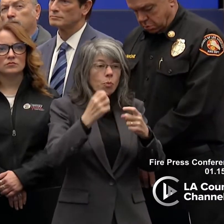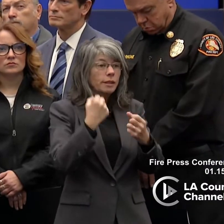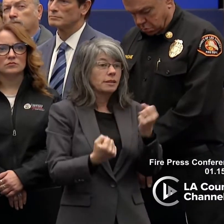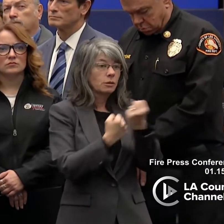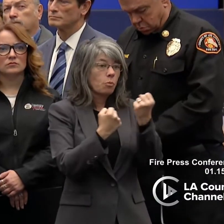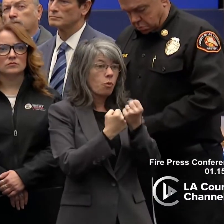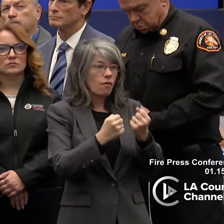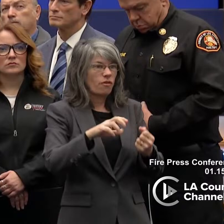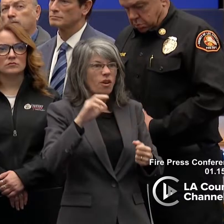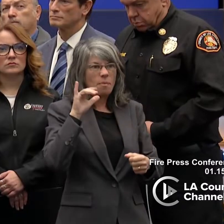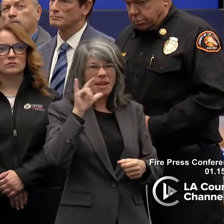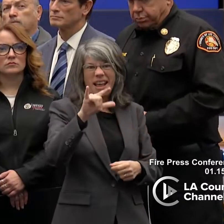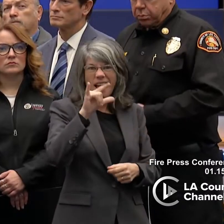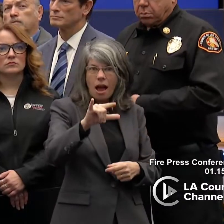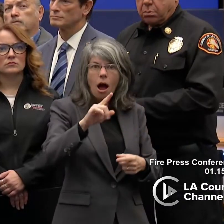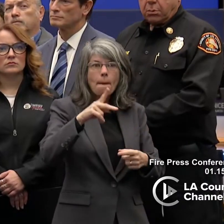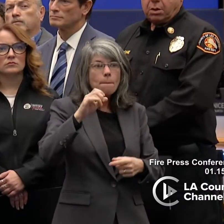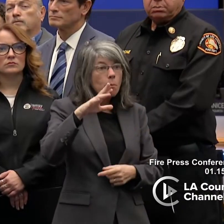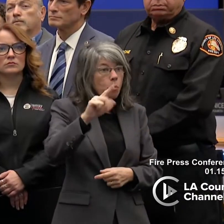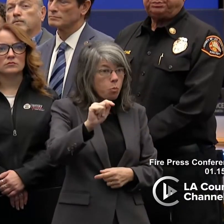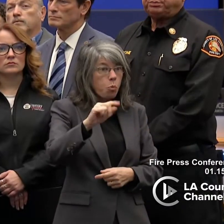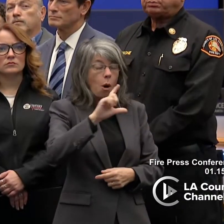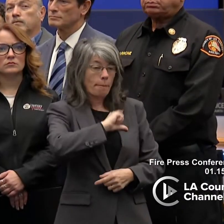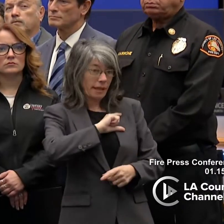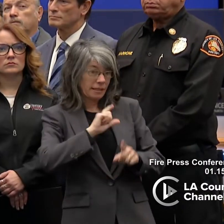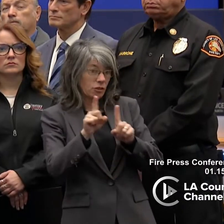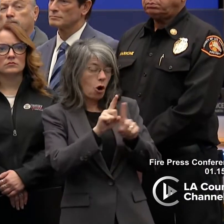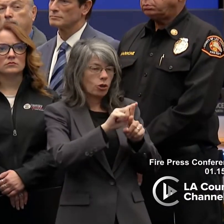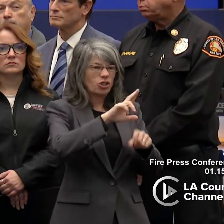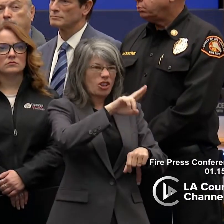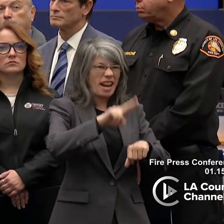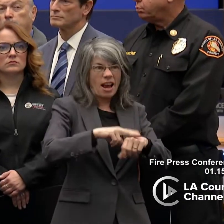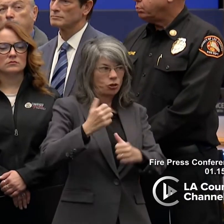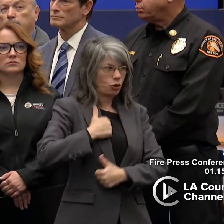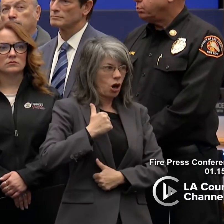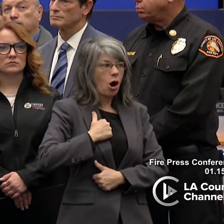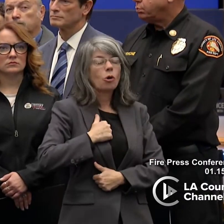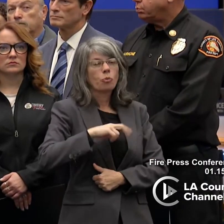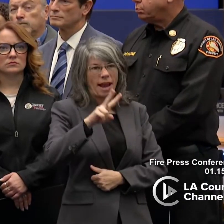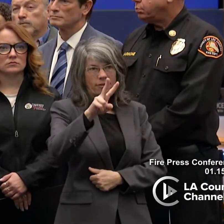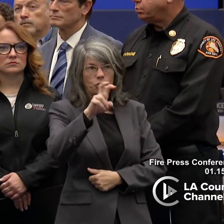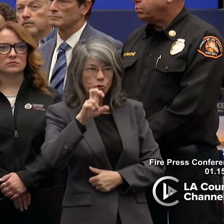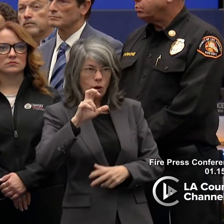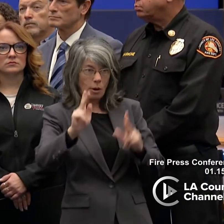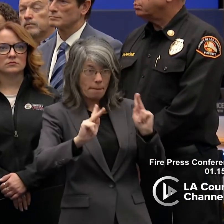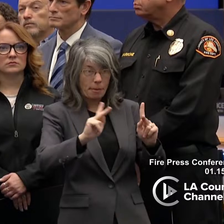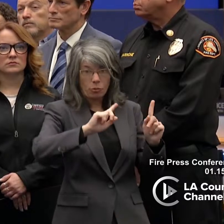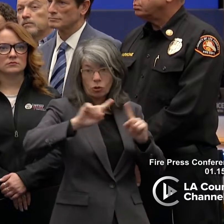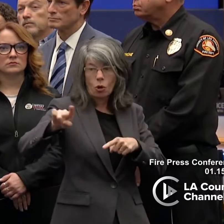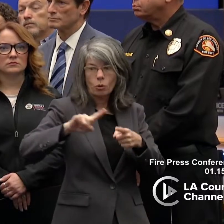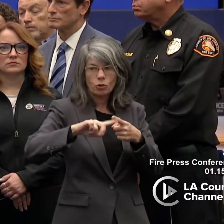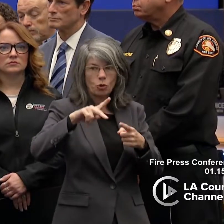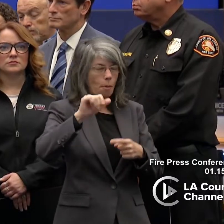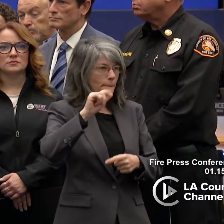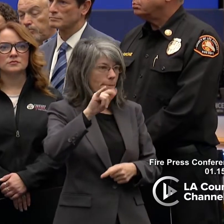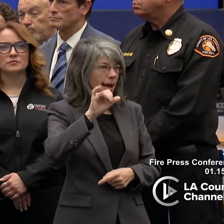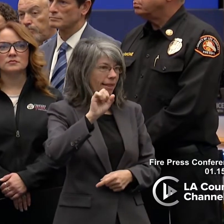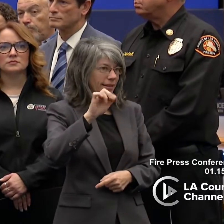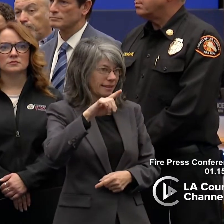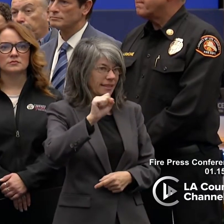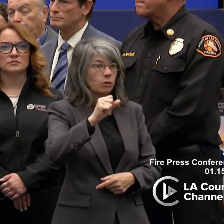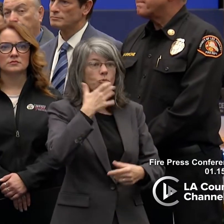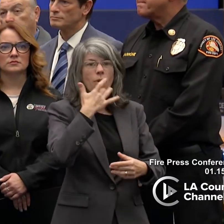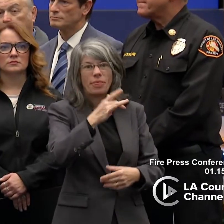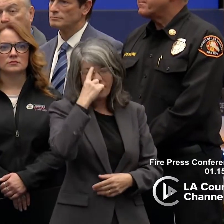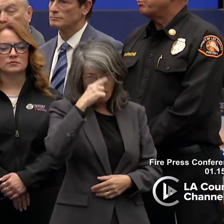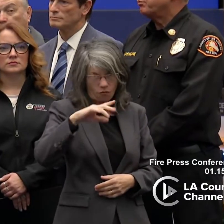LA Airport Police, Port Police, and the National Guard, who have 200 soldiers assigned to the Palisades incident, and we're very grateful for